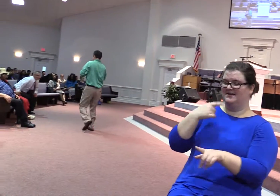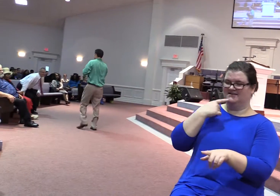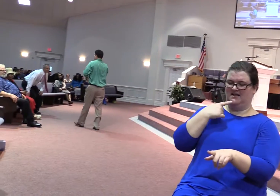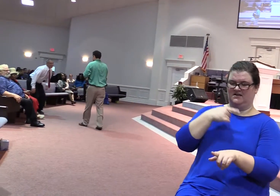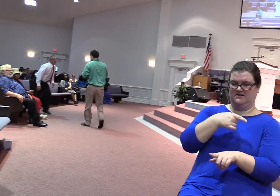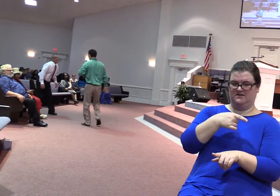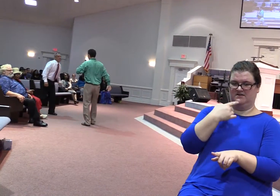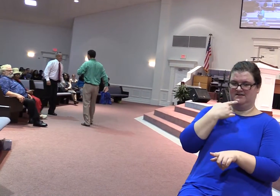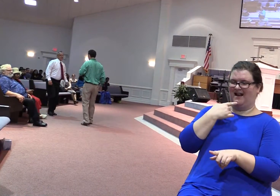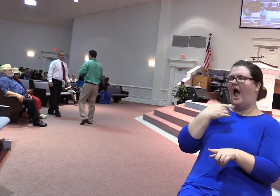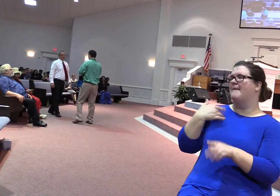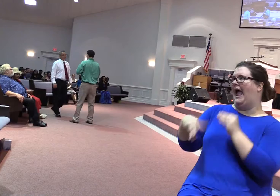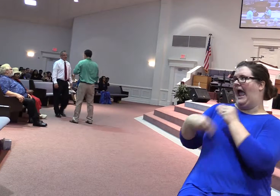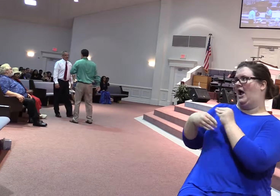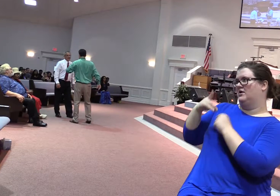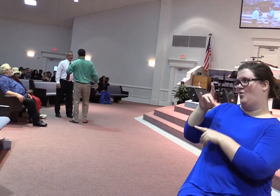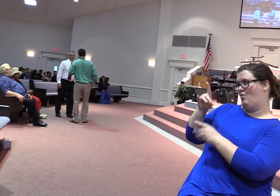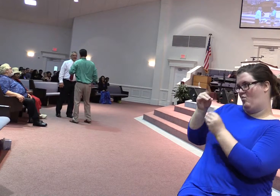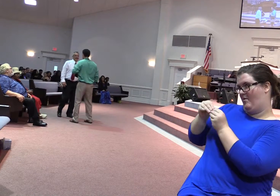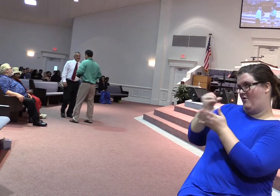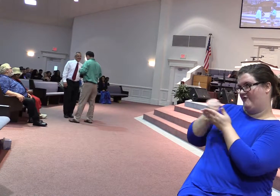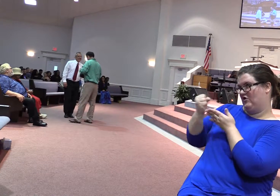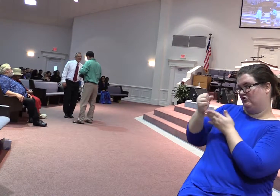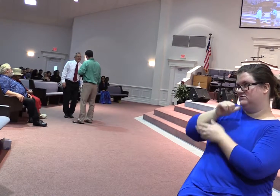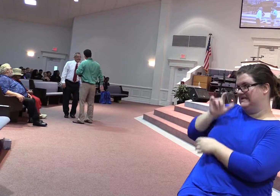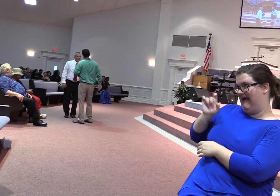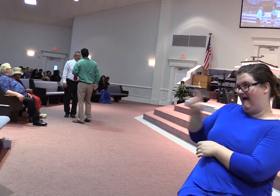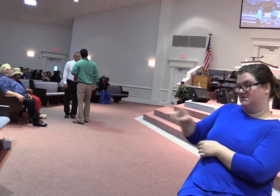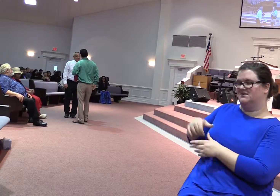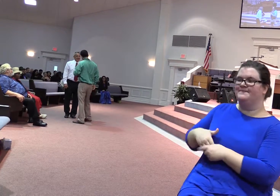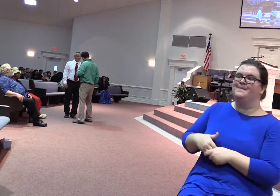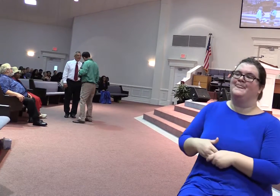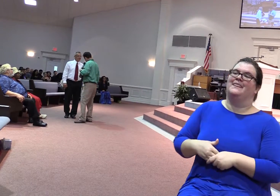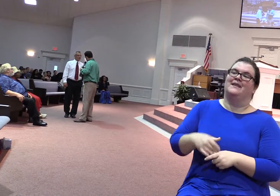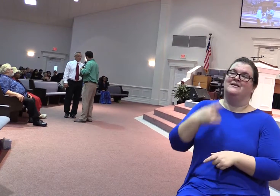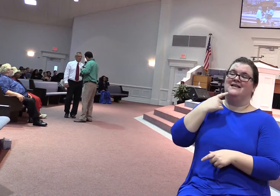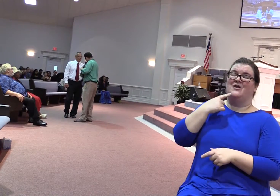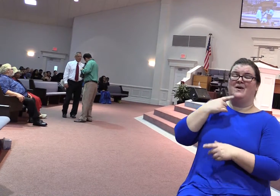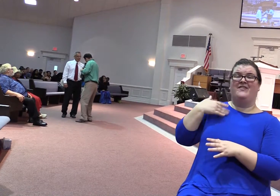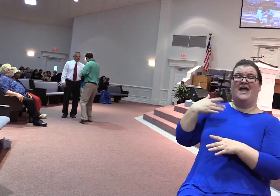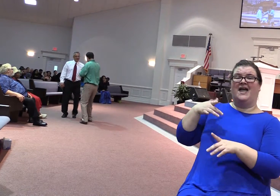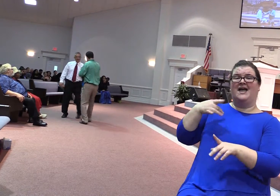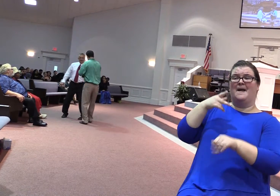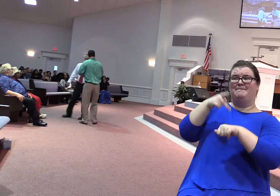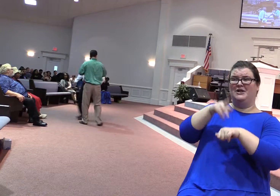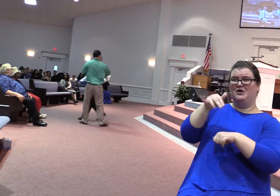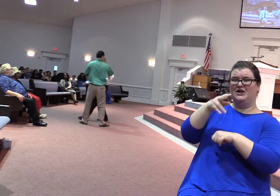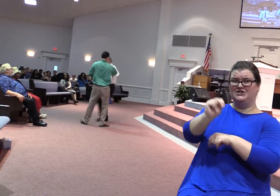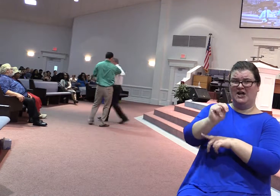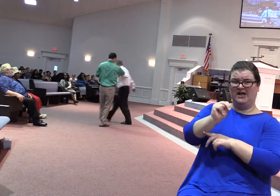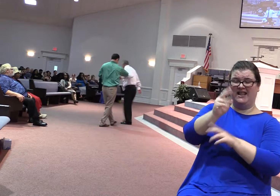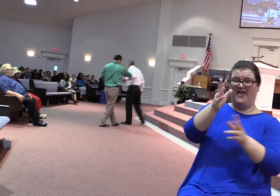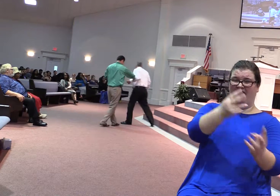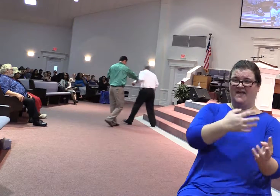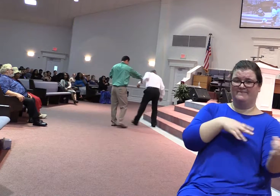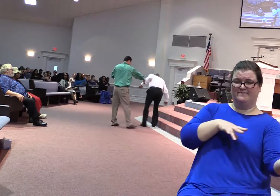one verse you didn't ask for. And when they had brought them, they set it before the council, and the high priest asked them. Sit down,